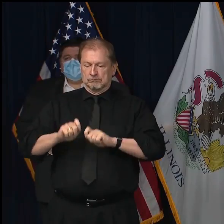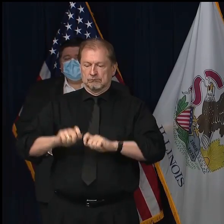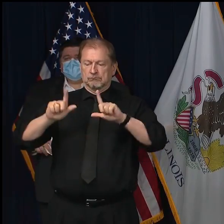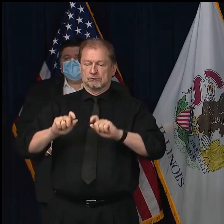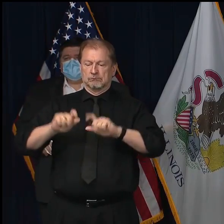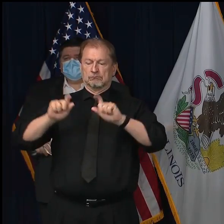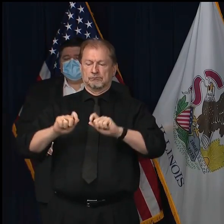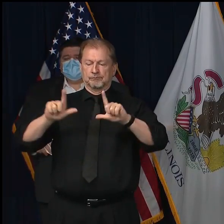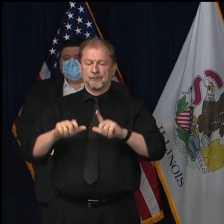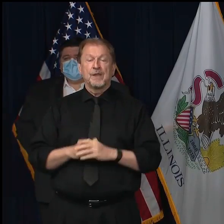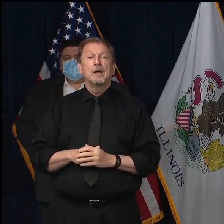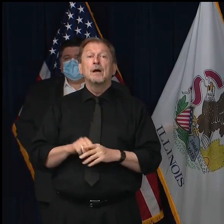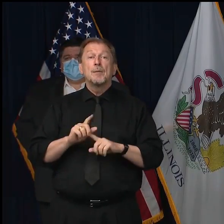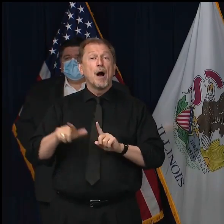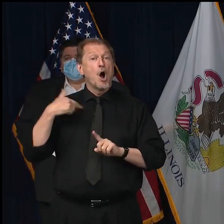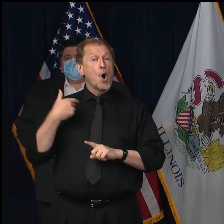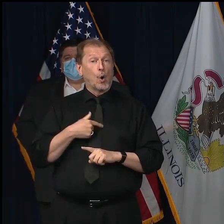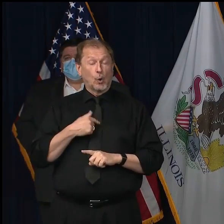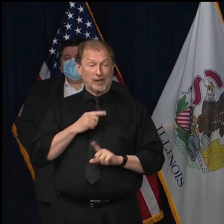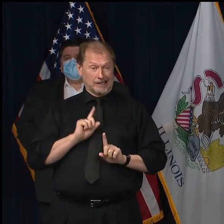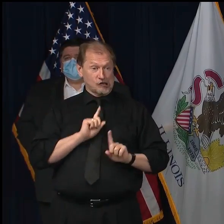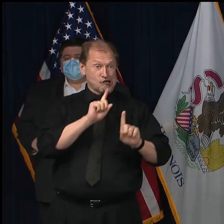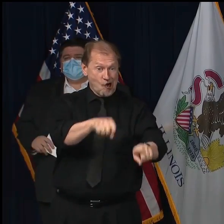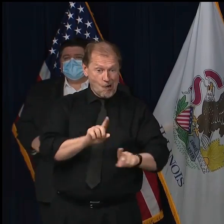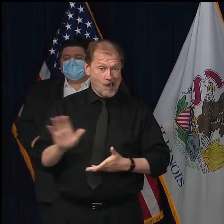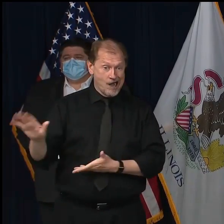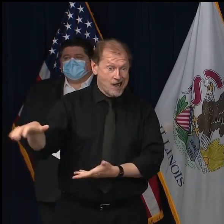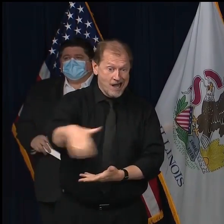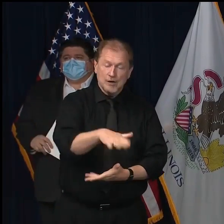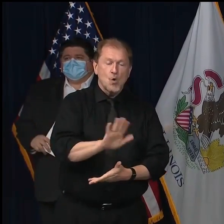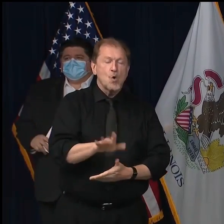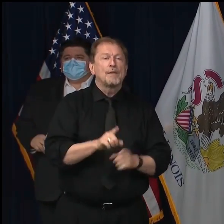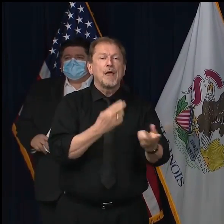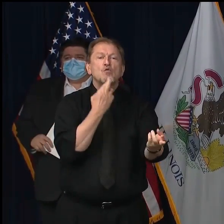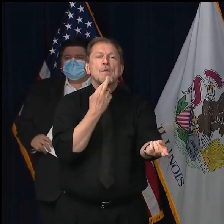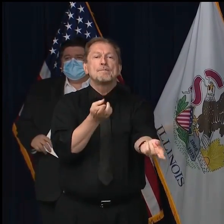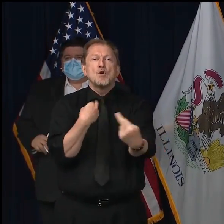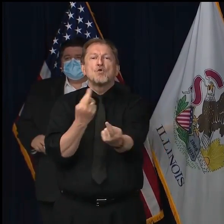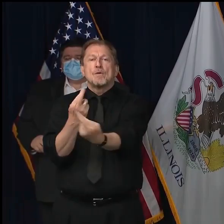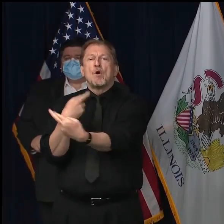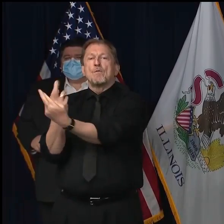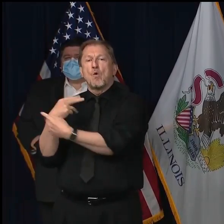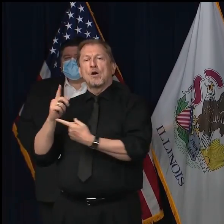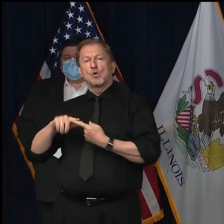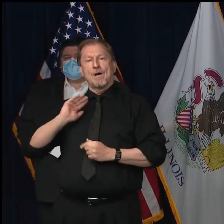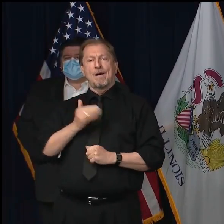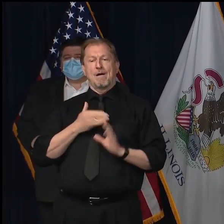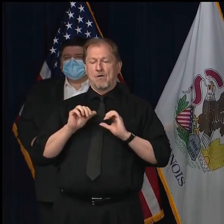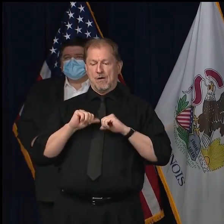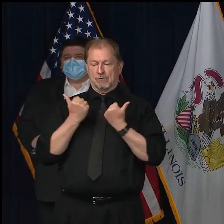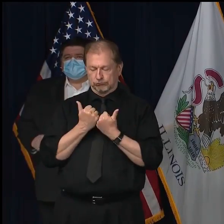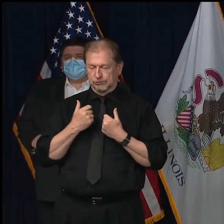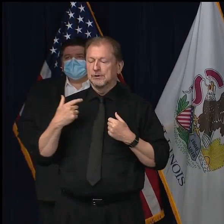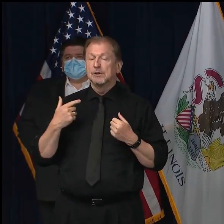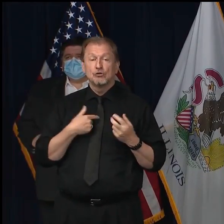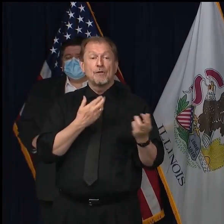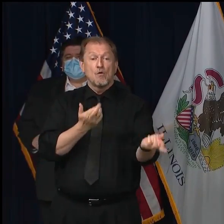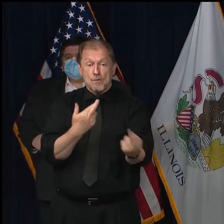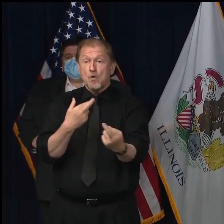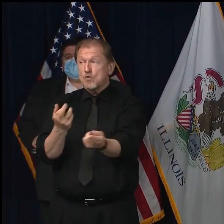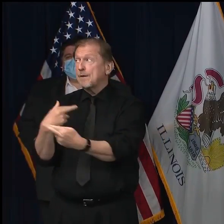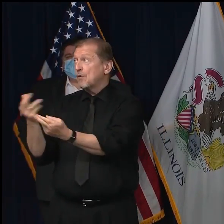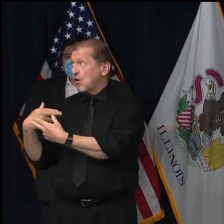Public Health. As soon as we get it, we're trying to share it with the public. However, by doing this, it means that the